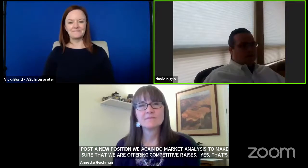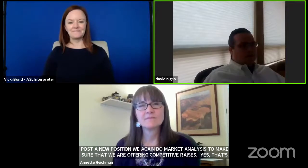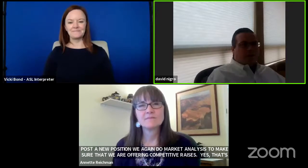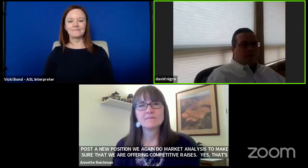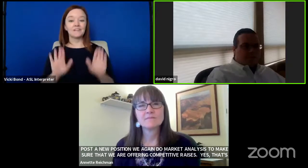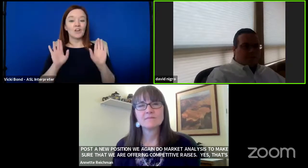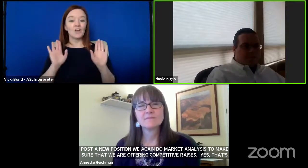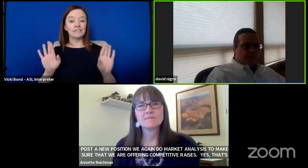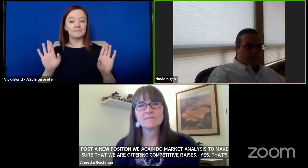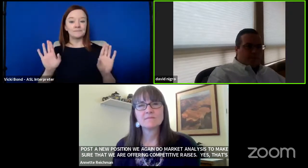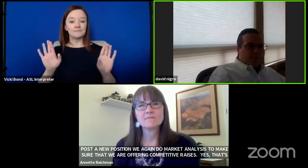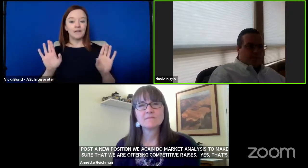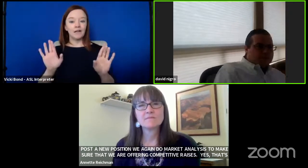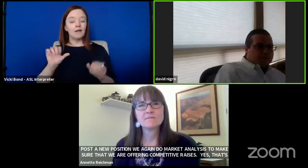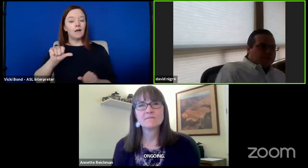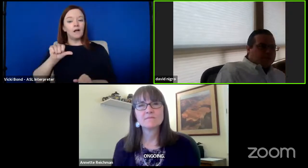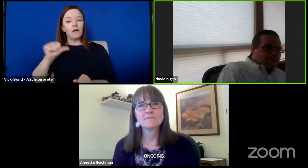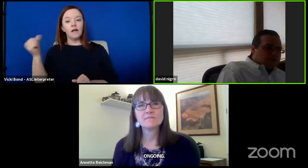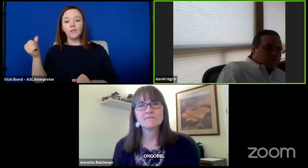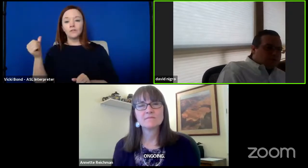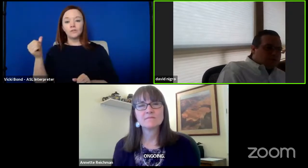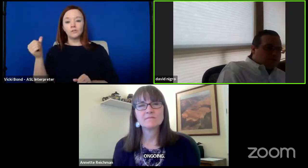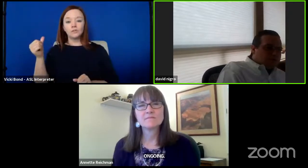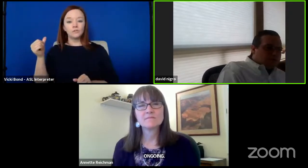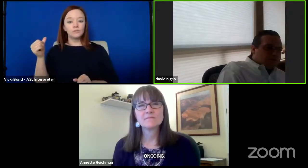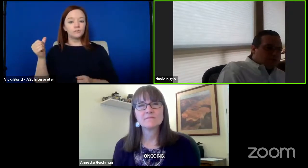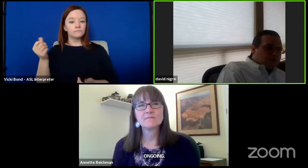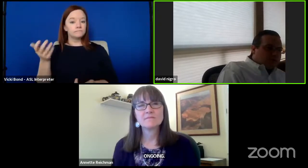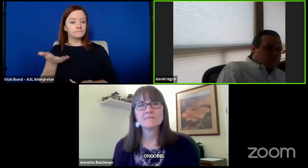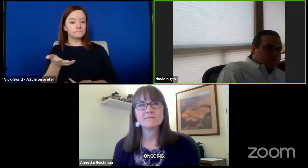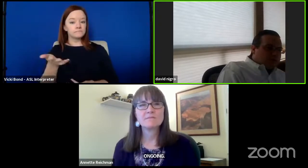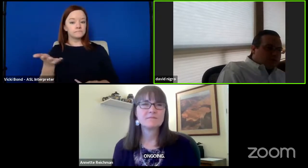Great. Are there other